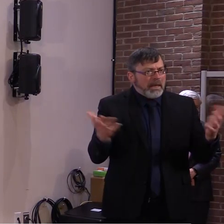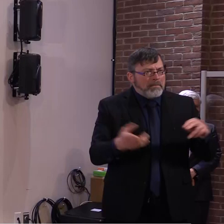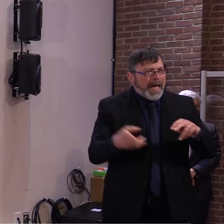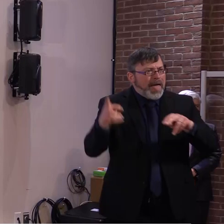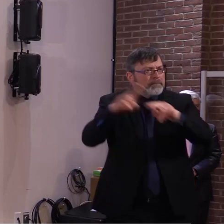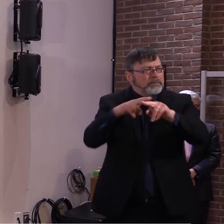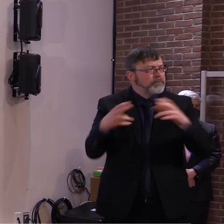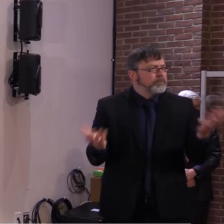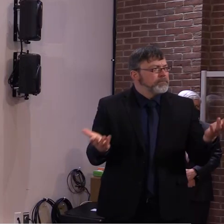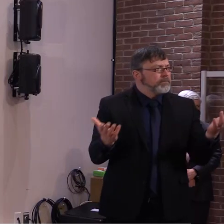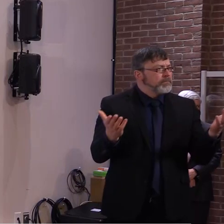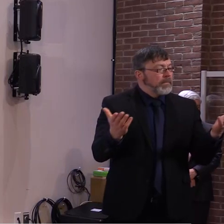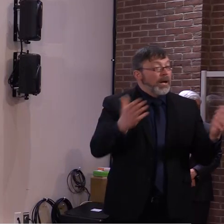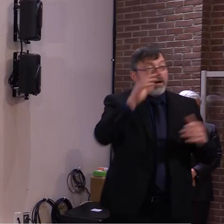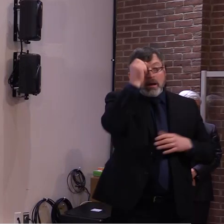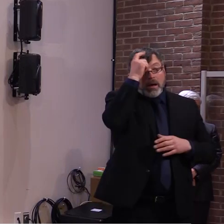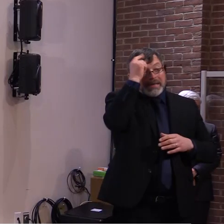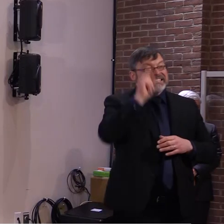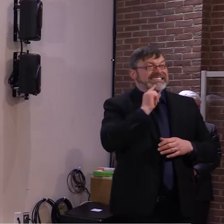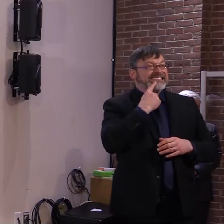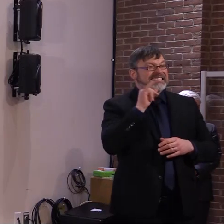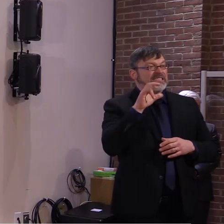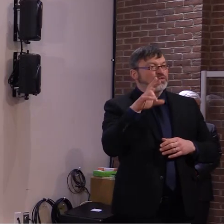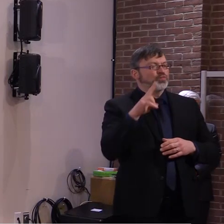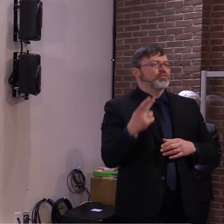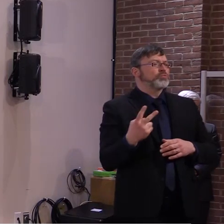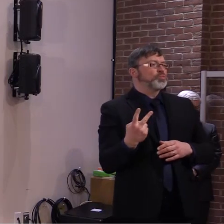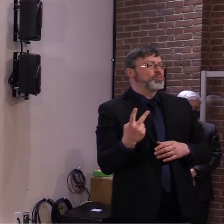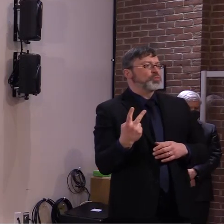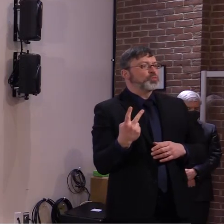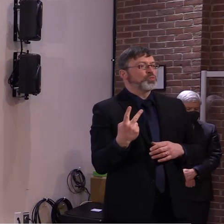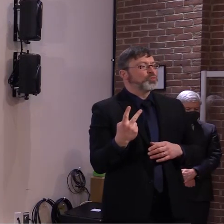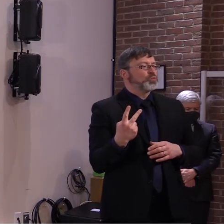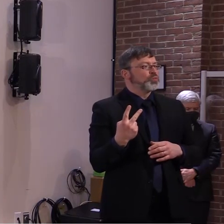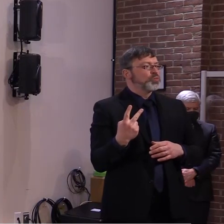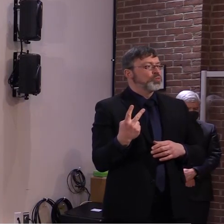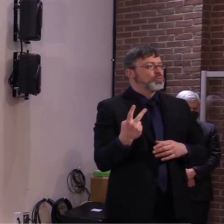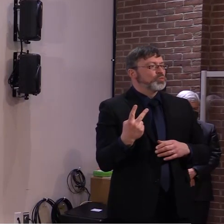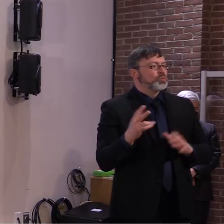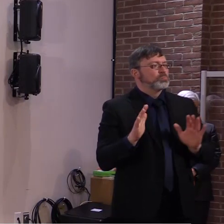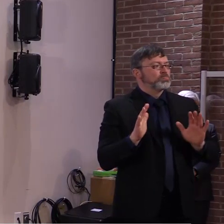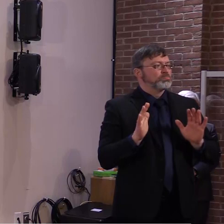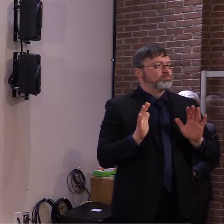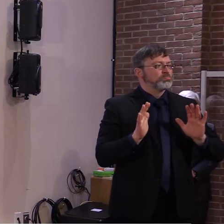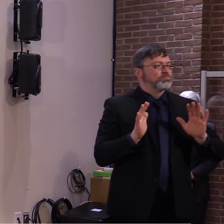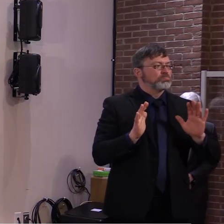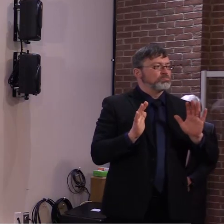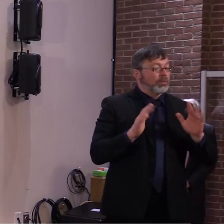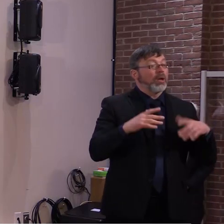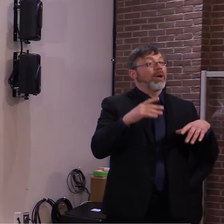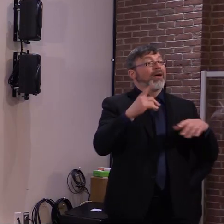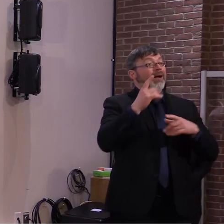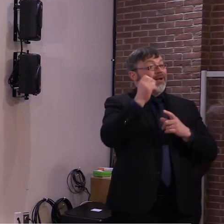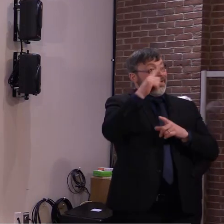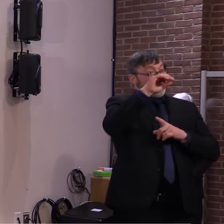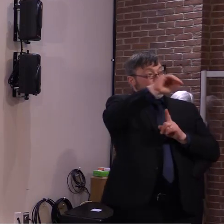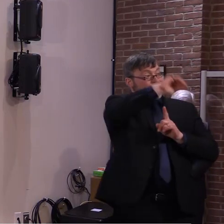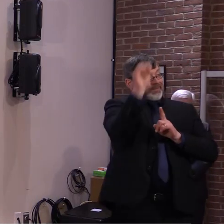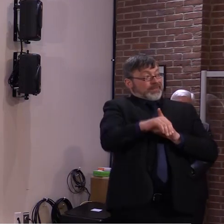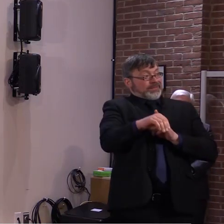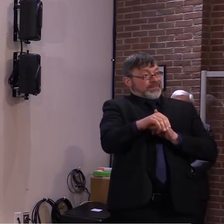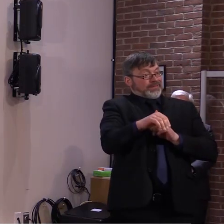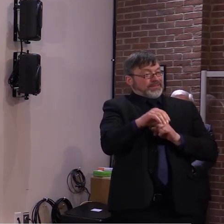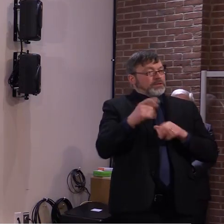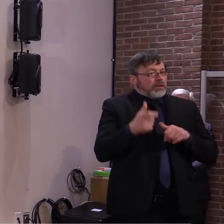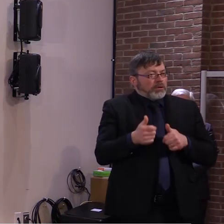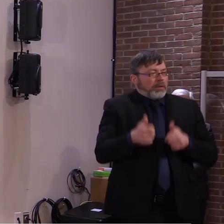fortunately. Our positivity rate of 2.2% is still quite low relative to other places, but